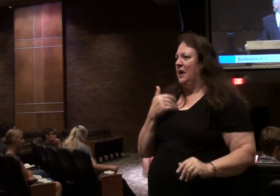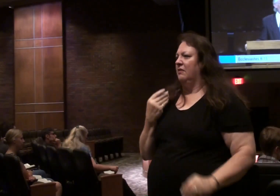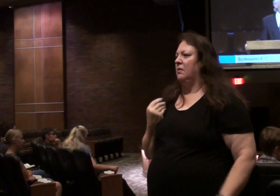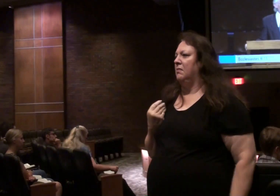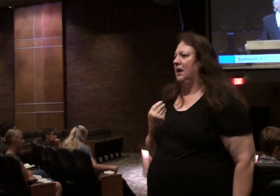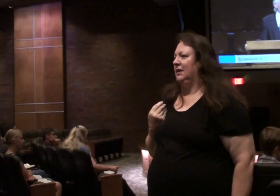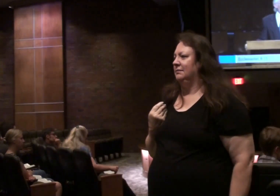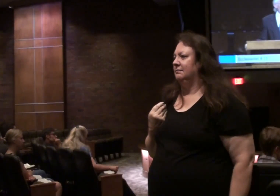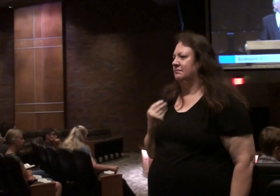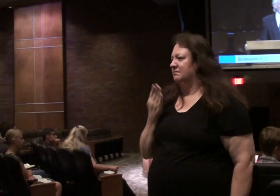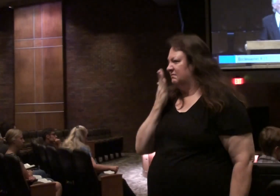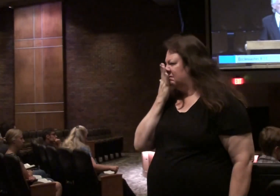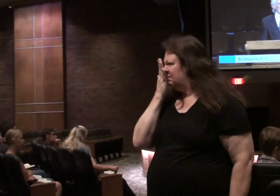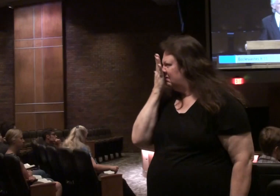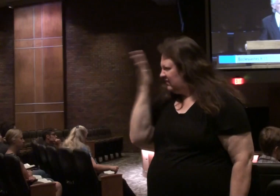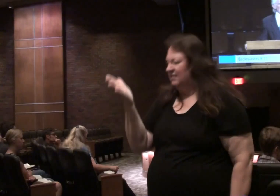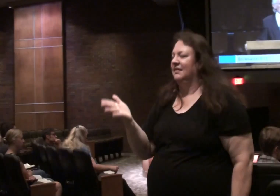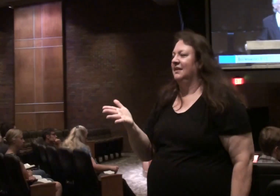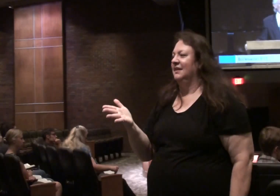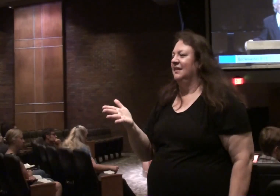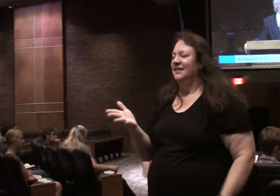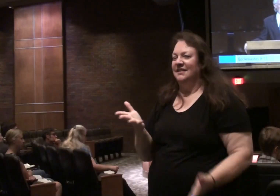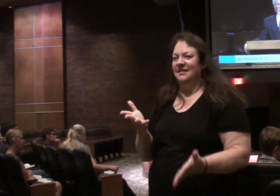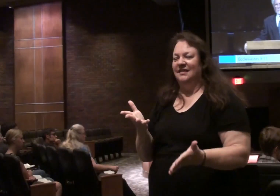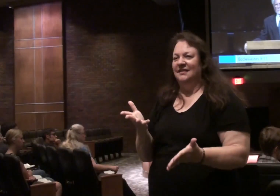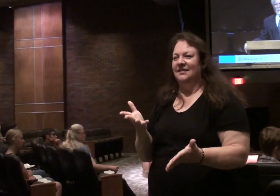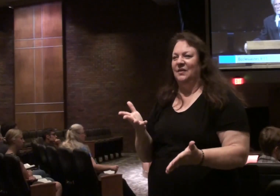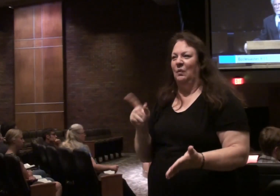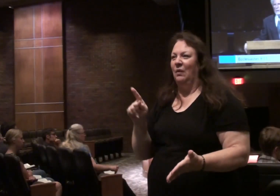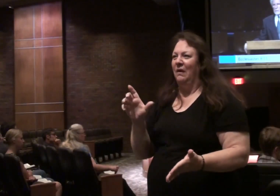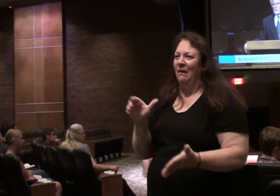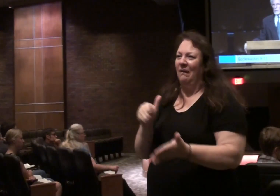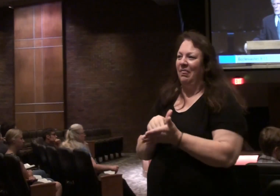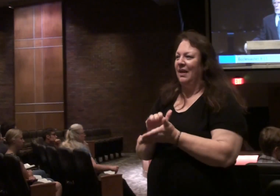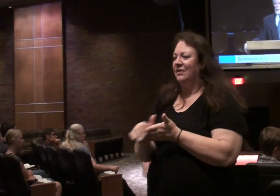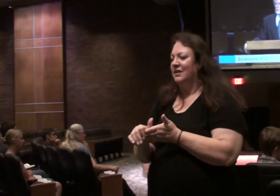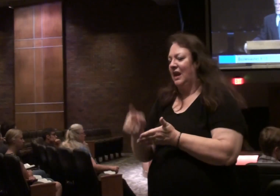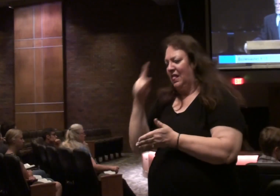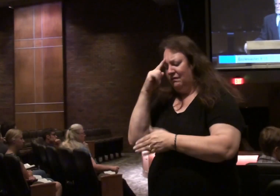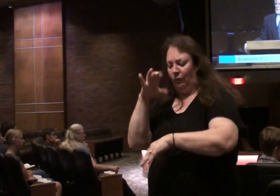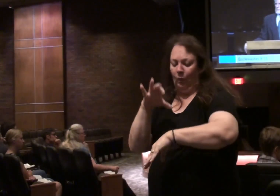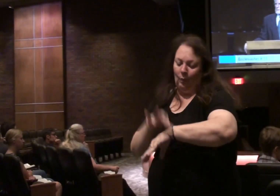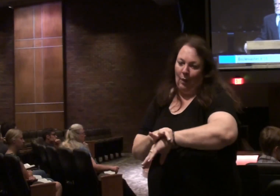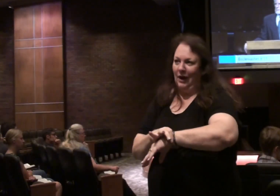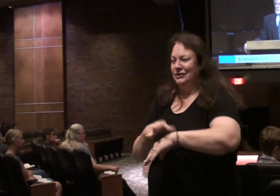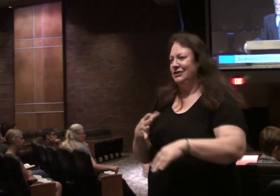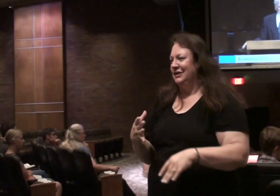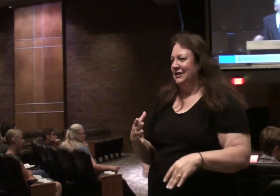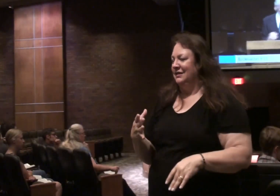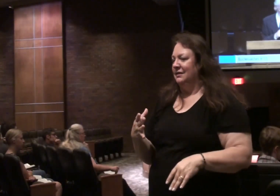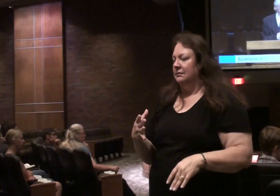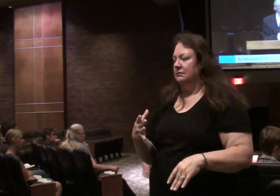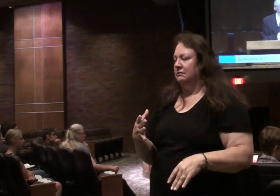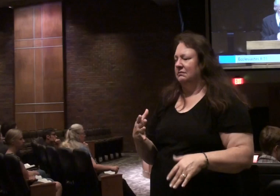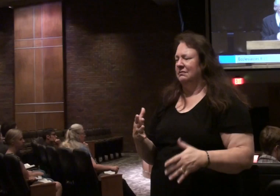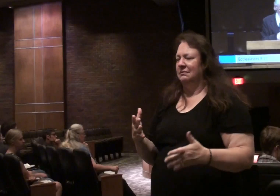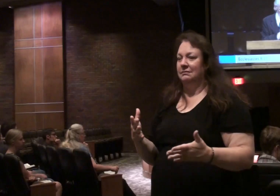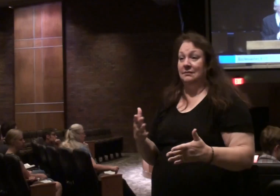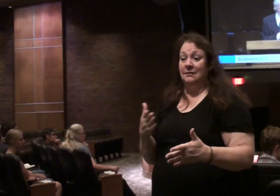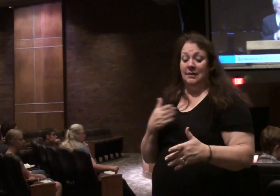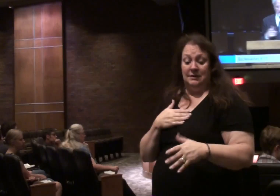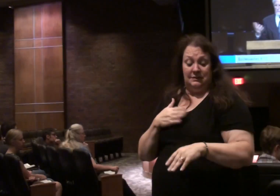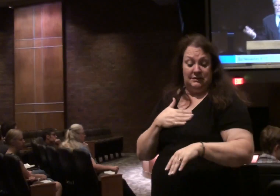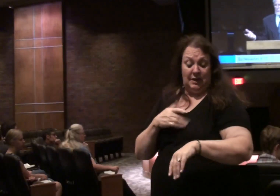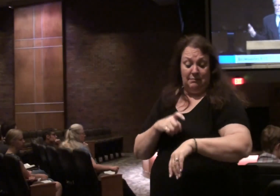money. So they spend $100,000 for a watch. Doesn't do any better